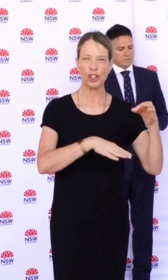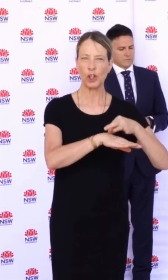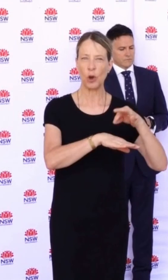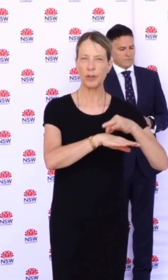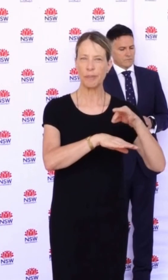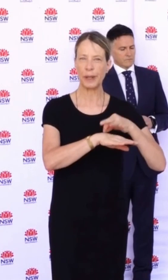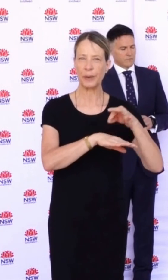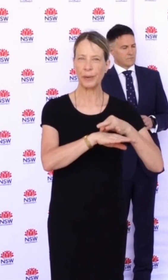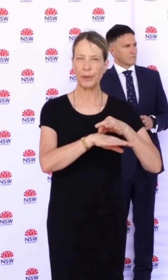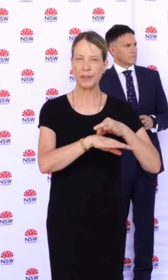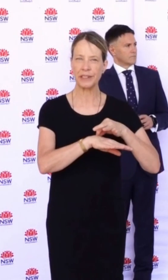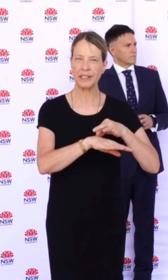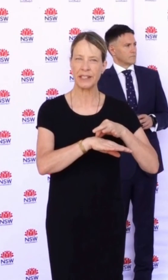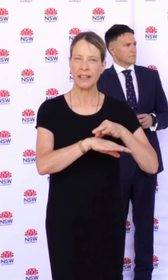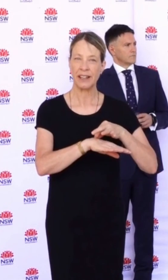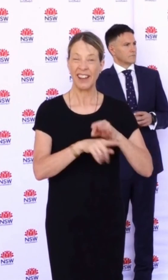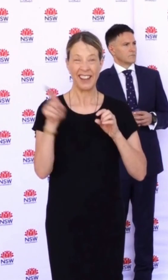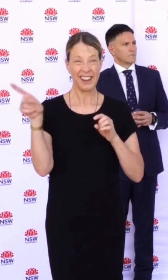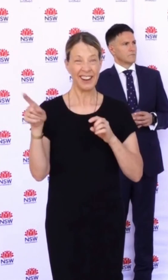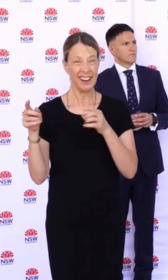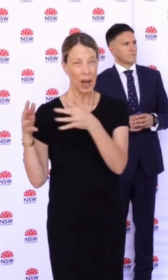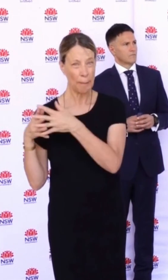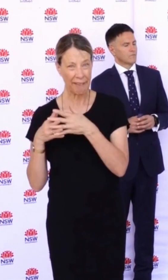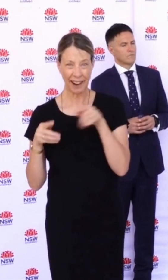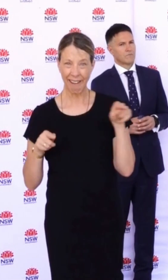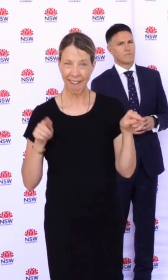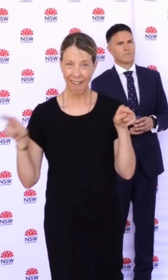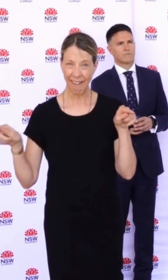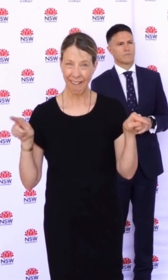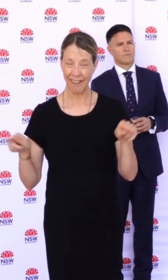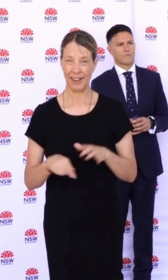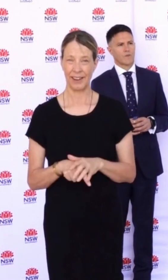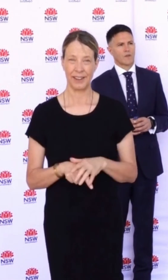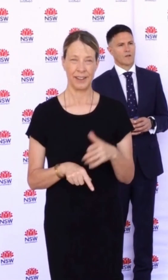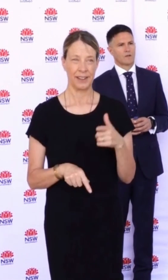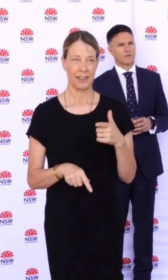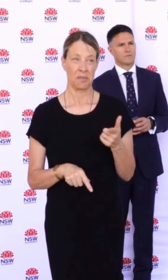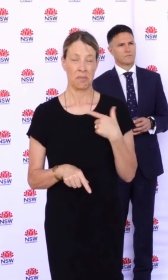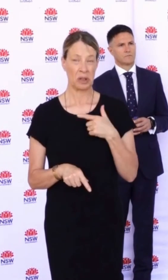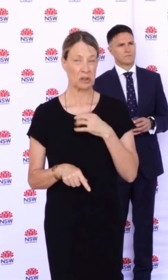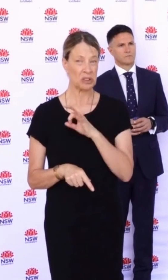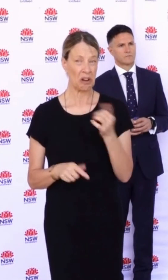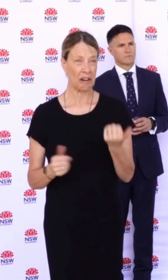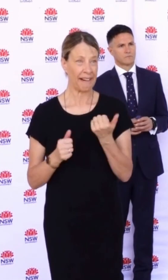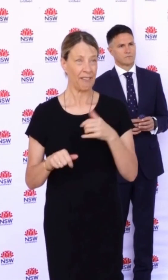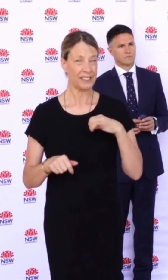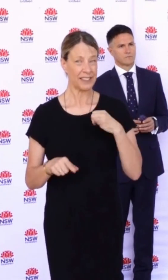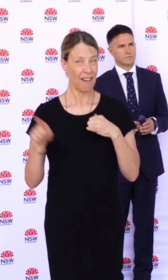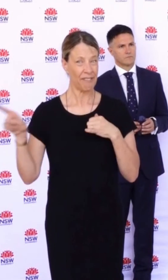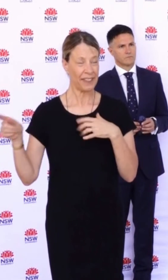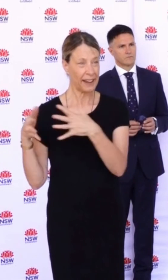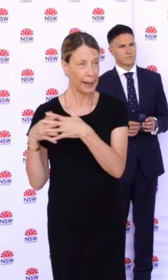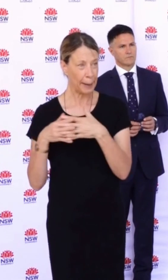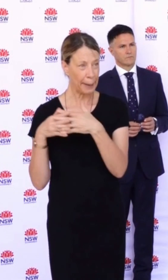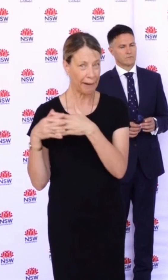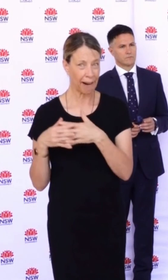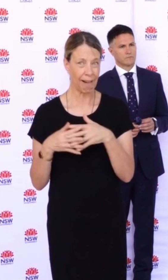issue, and indeed it's an issue for many countries across the world. I have actually been